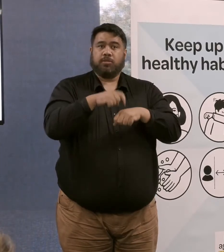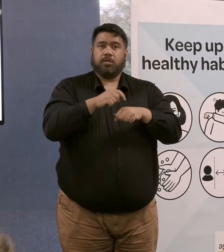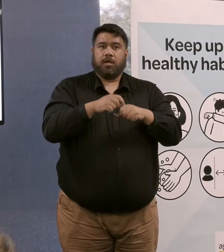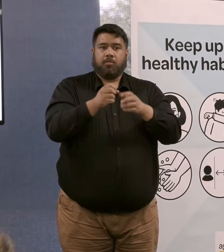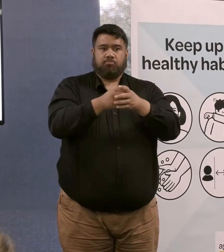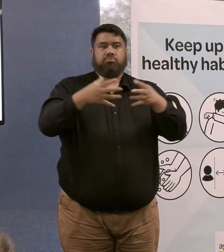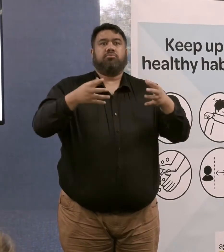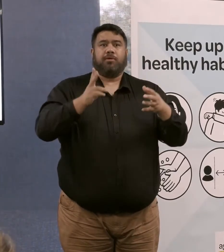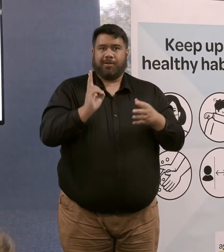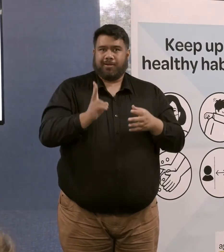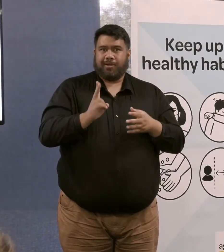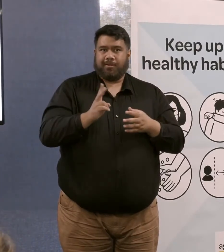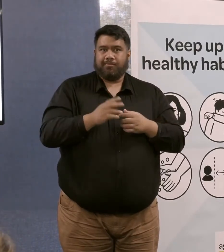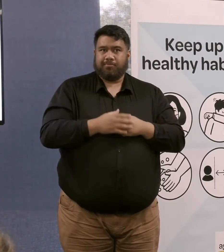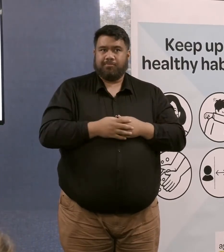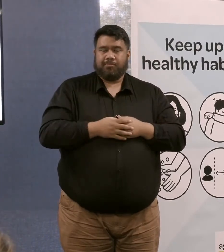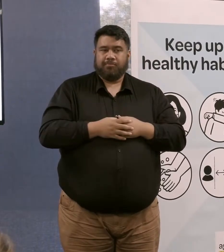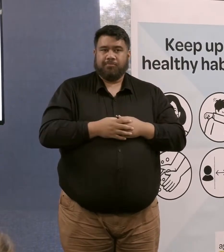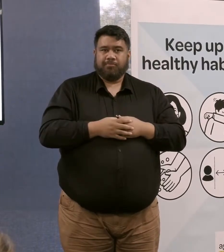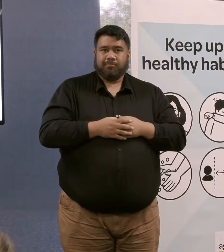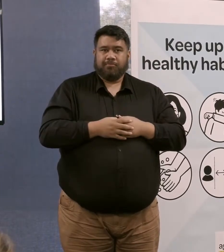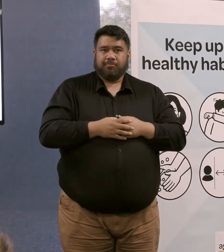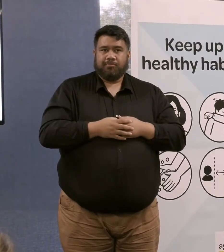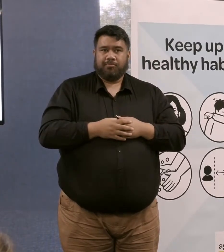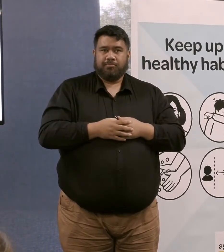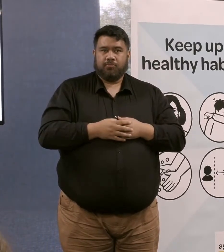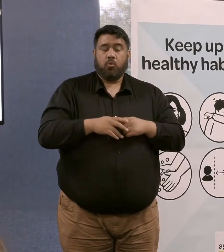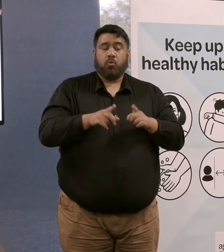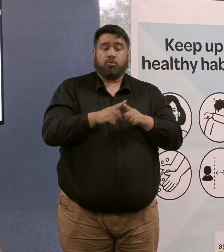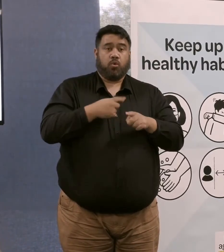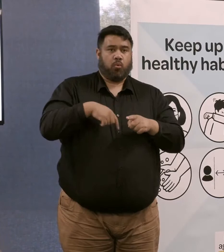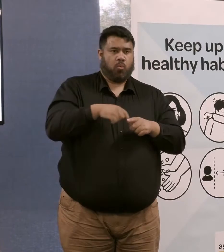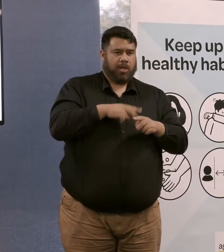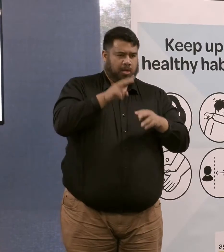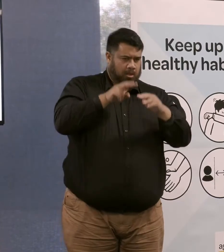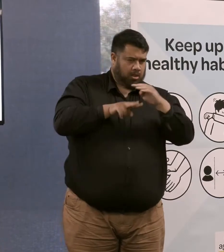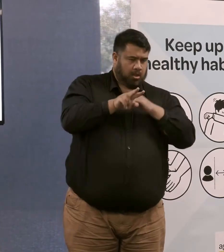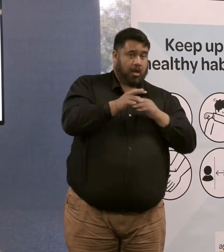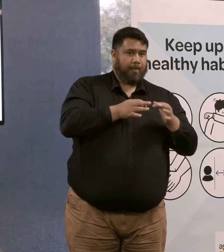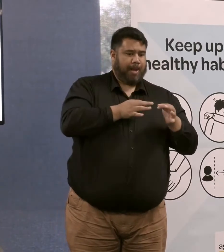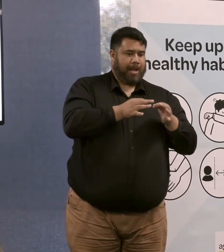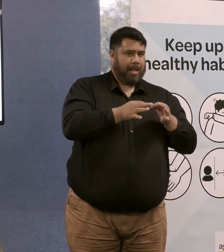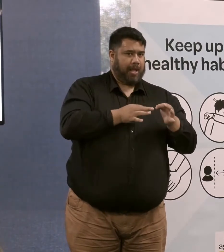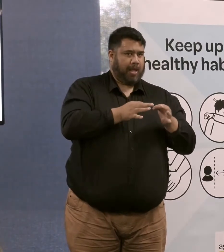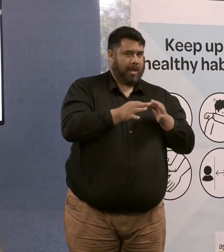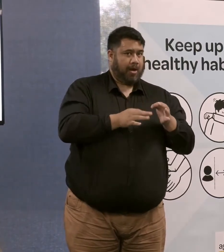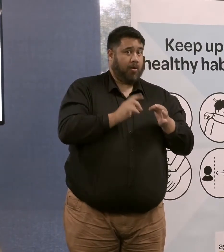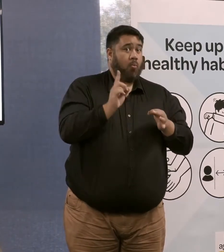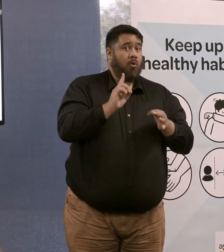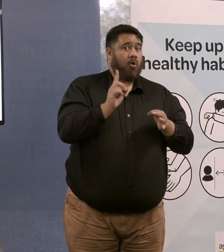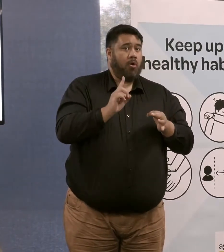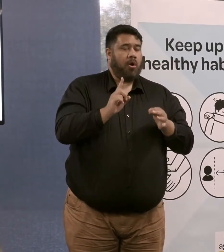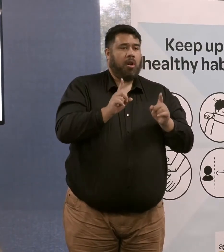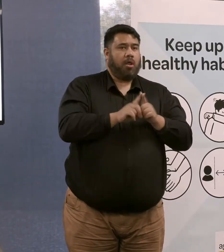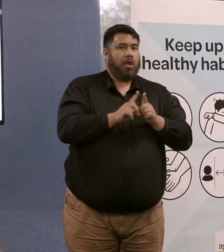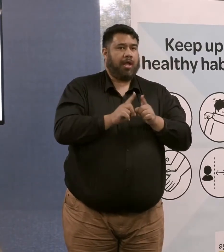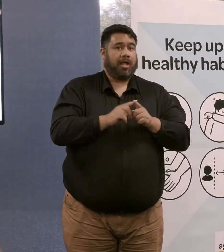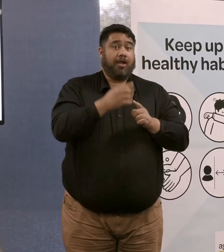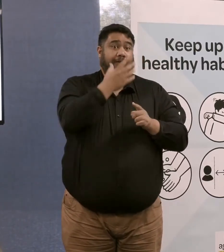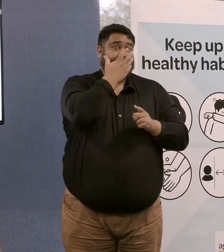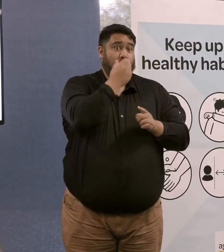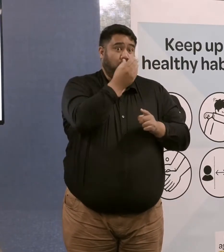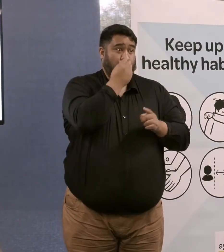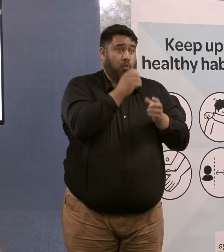At the same time, we have been anticipating and are planning for concurrent infections with